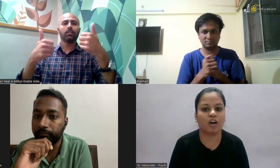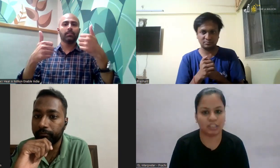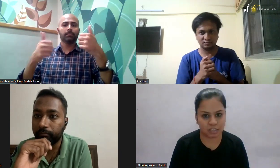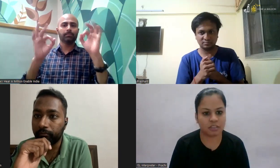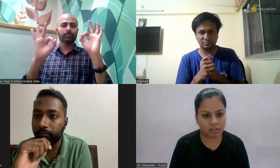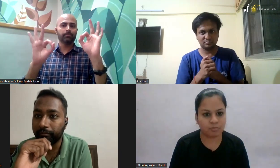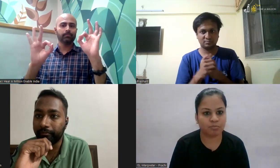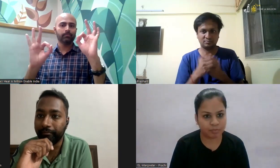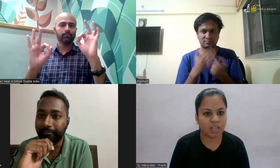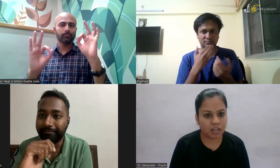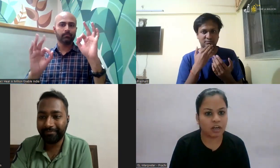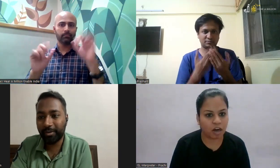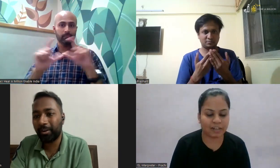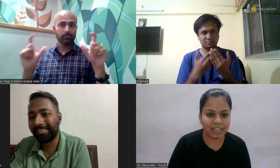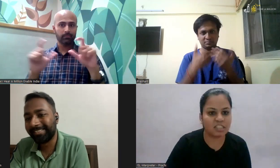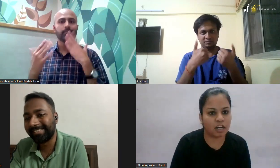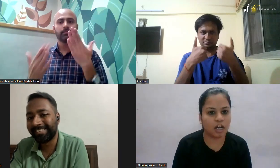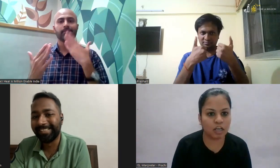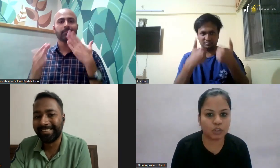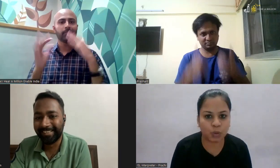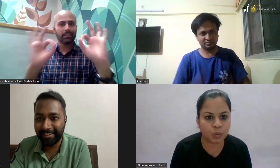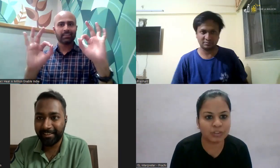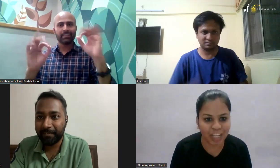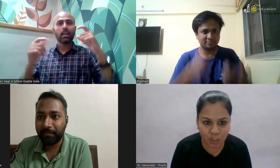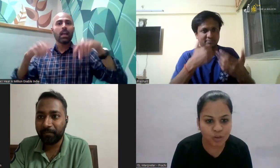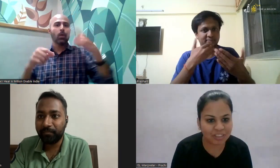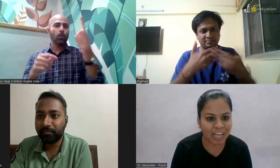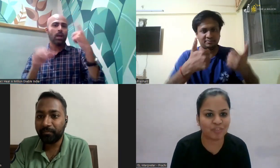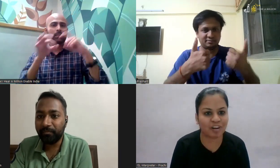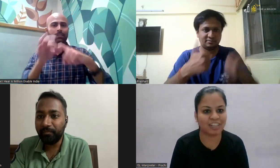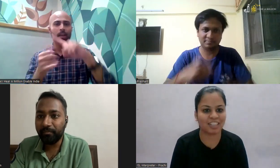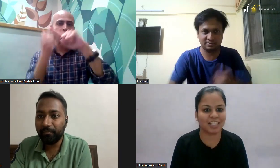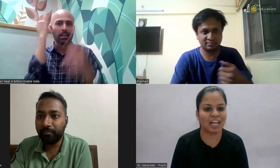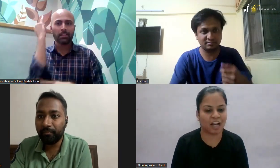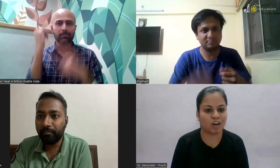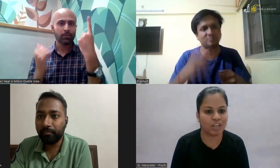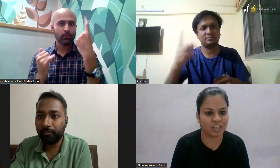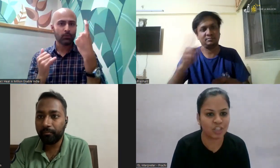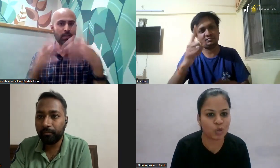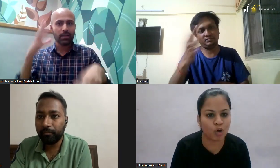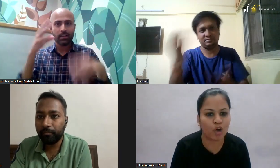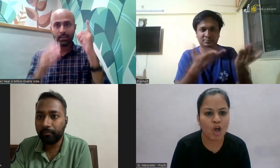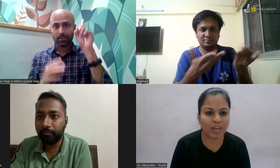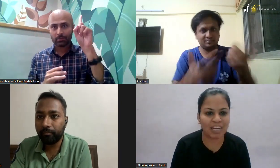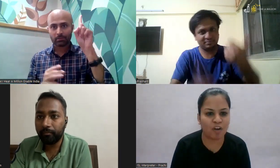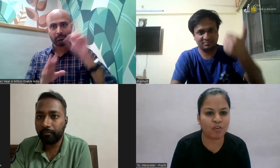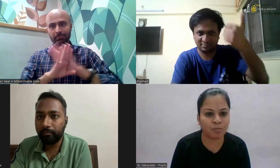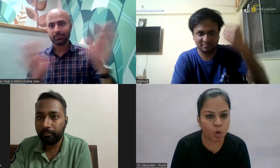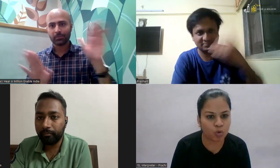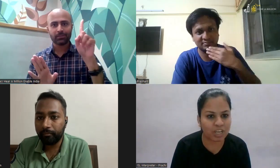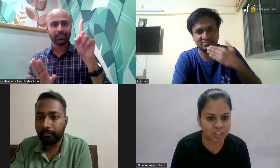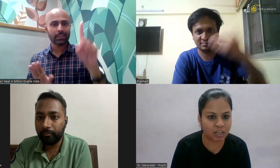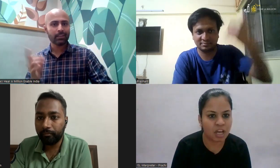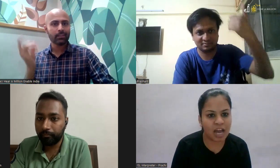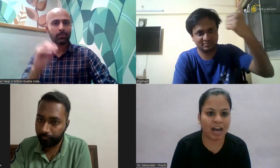Okay, got it. All right. So thank you. Thank you for clearing the question. So we can have one